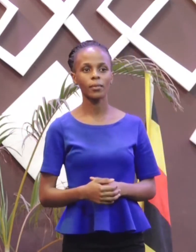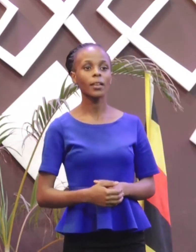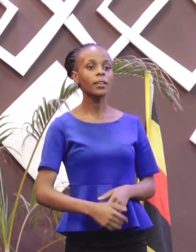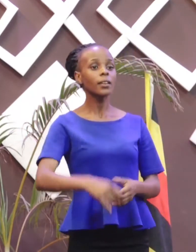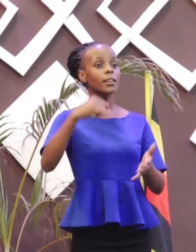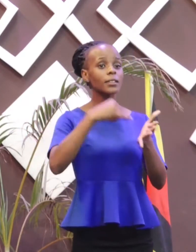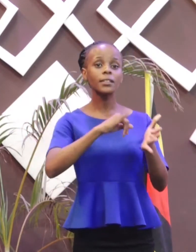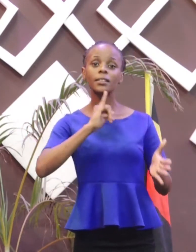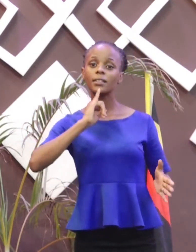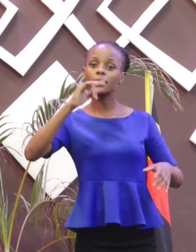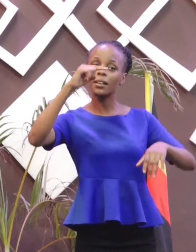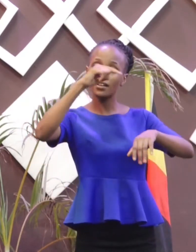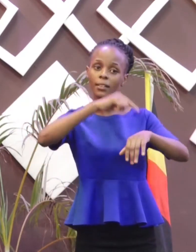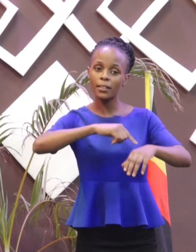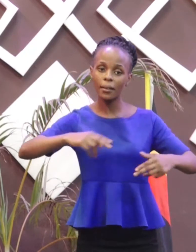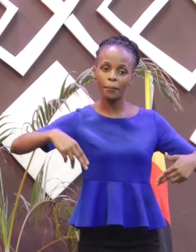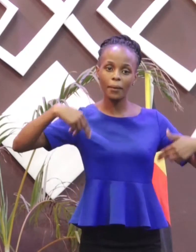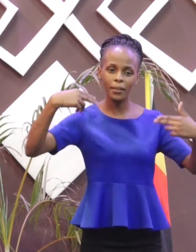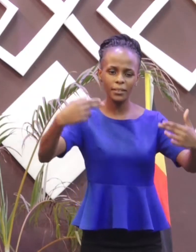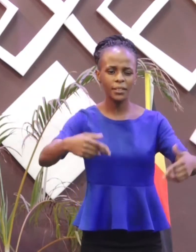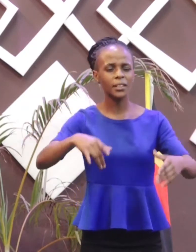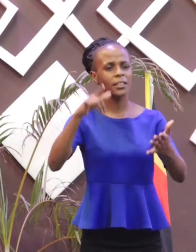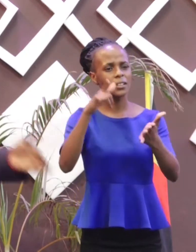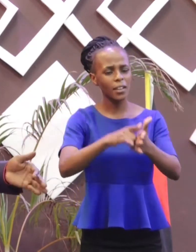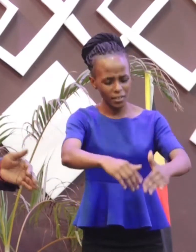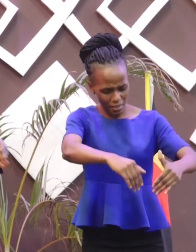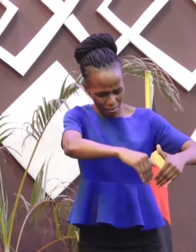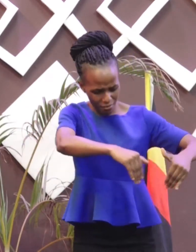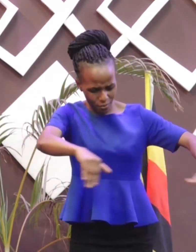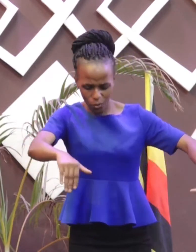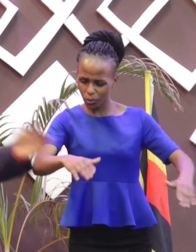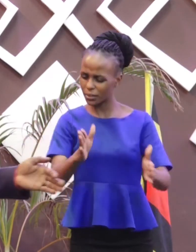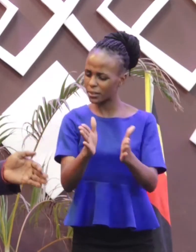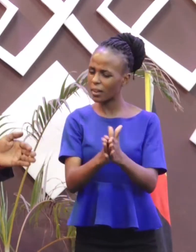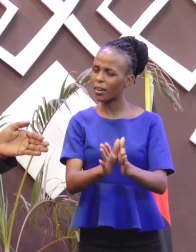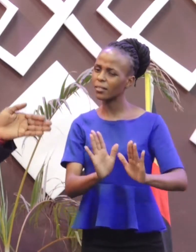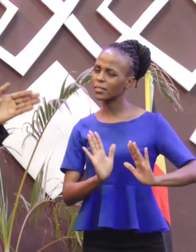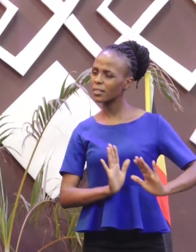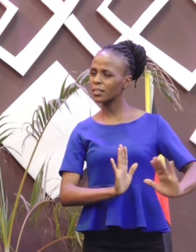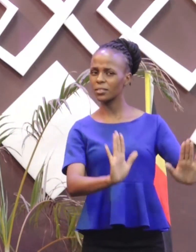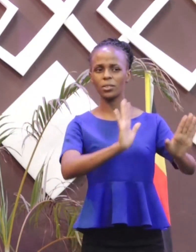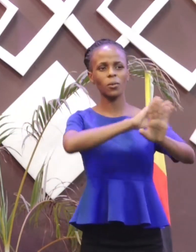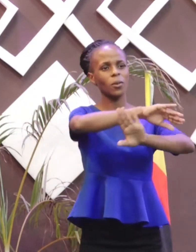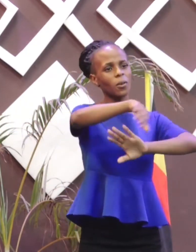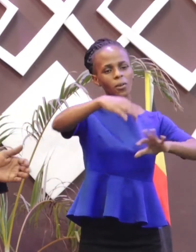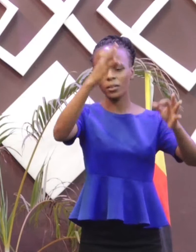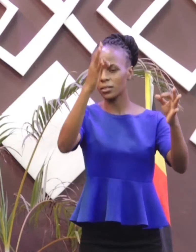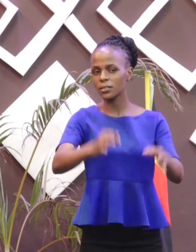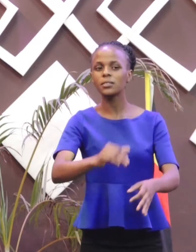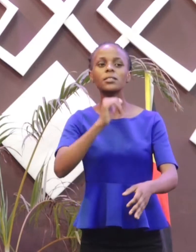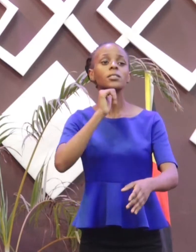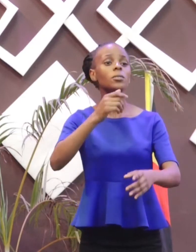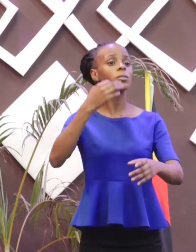a generation that does away, that avoids, that does away with whatever that is not